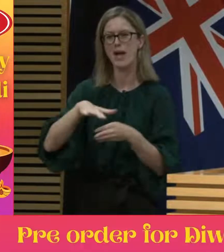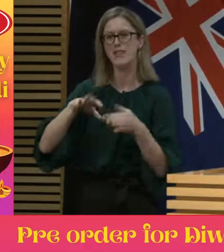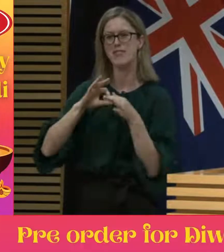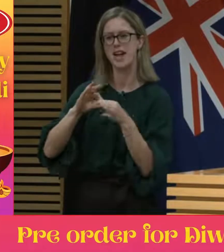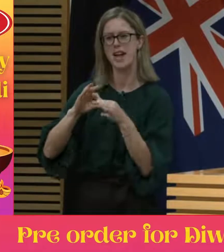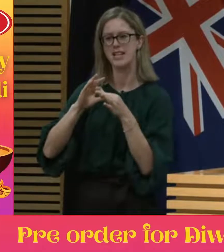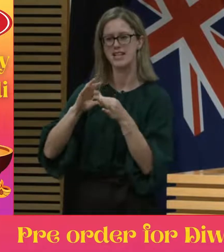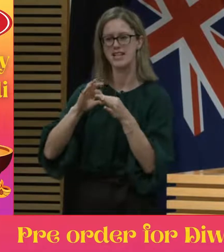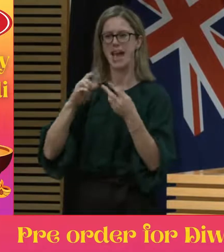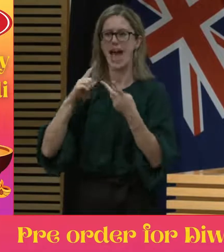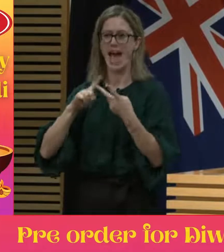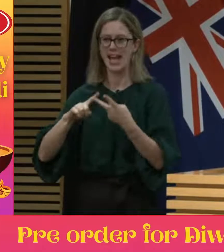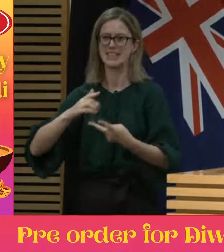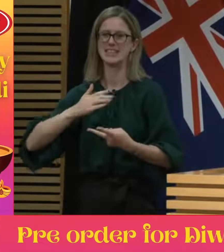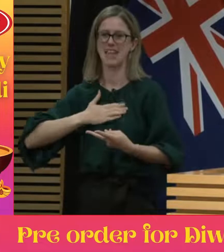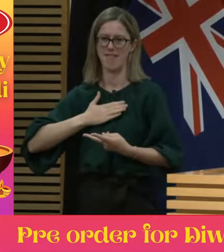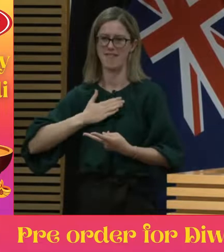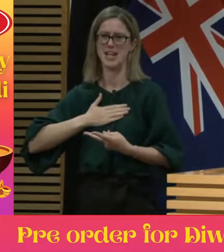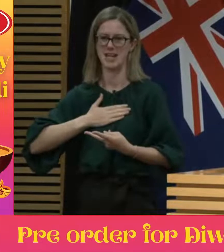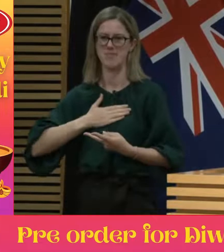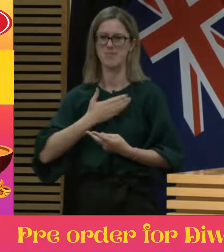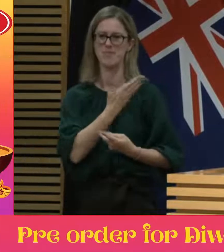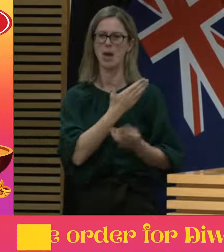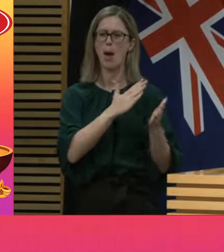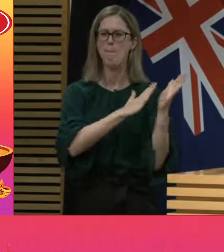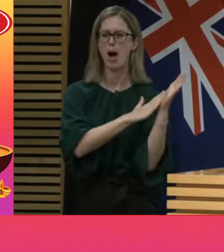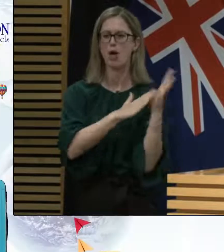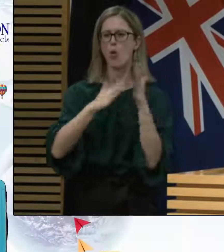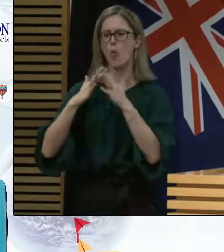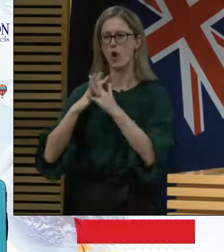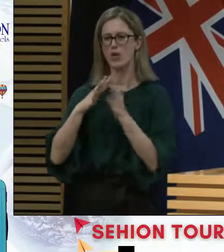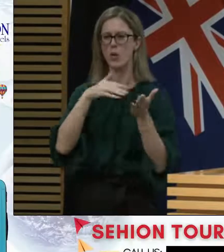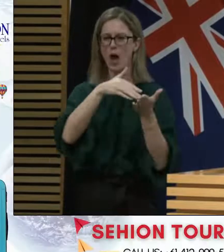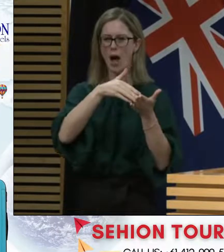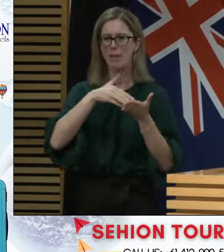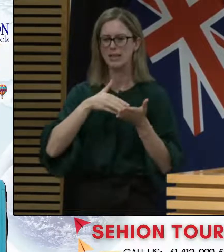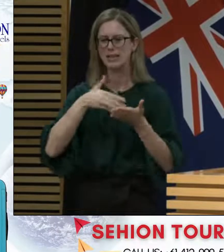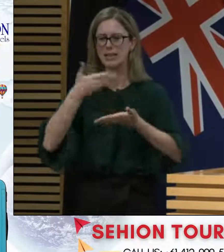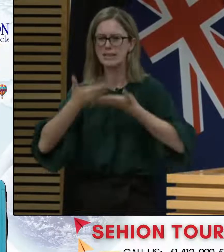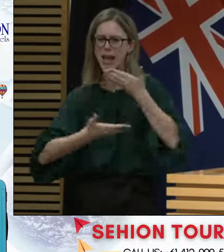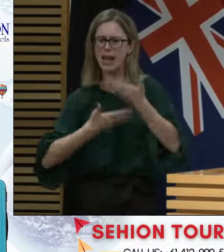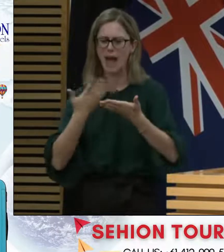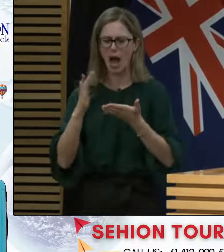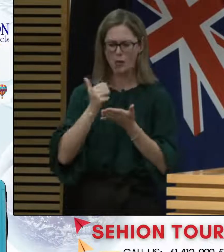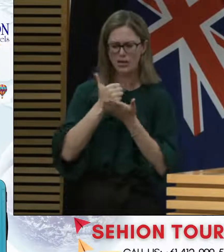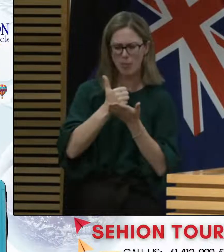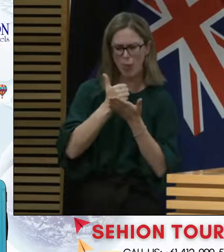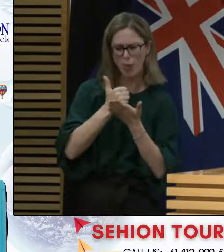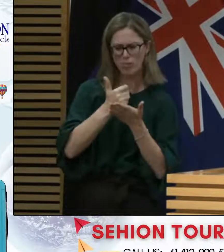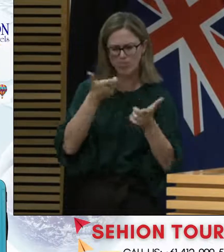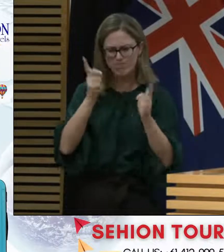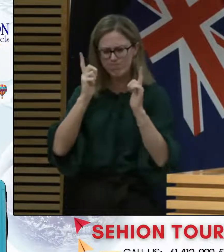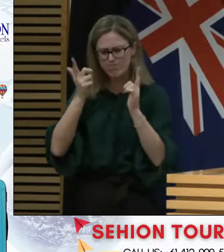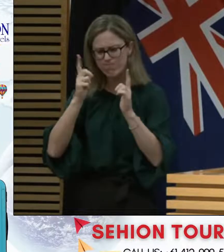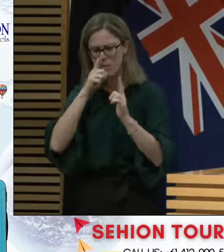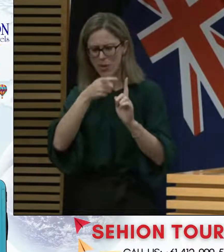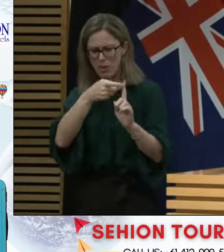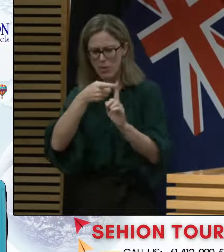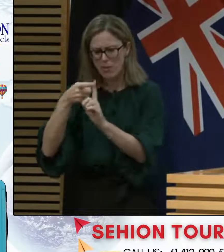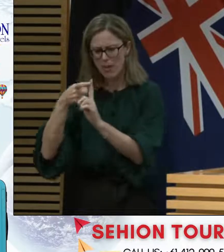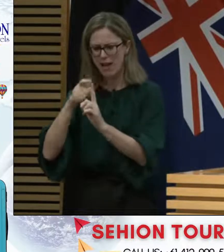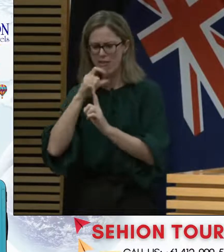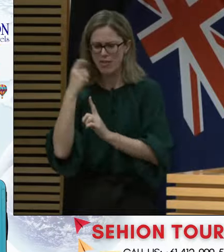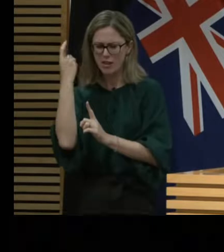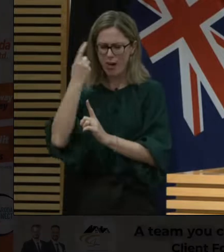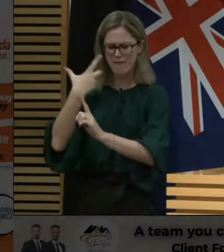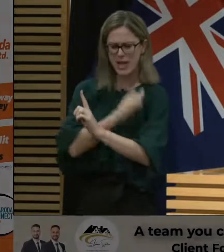Minister Michael Wood to set out work we are doing as a government to help support employers as they consider the role of vaccines in their